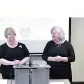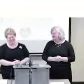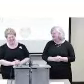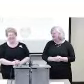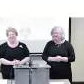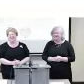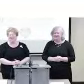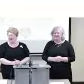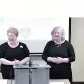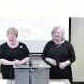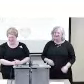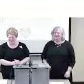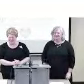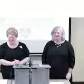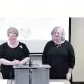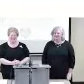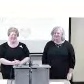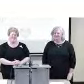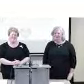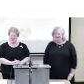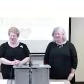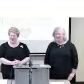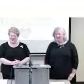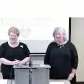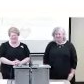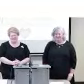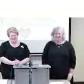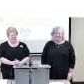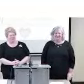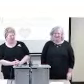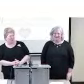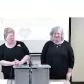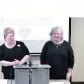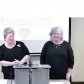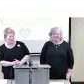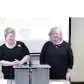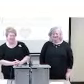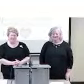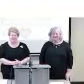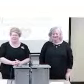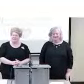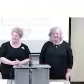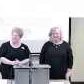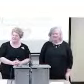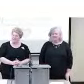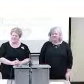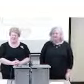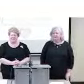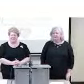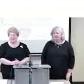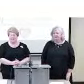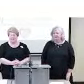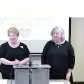emotions we all have emotions and we all sometimes struggle with controlling them and sometimes not